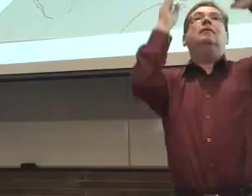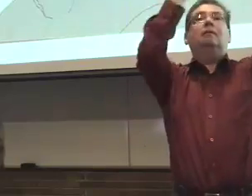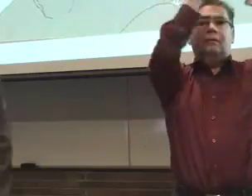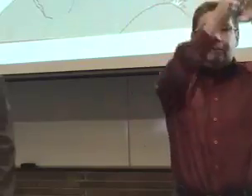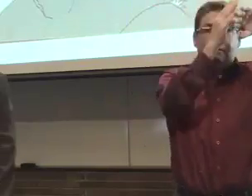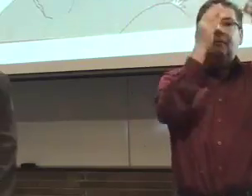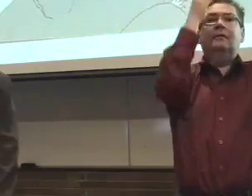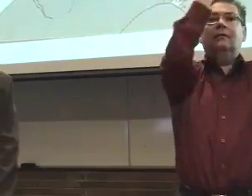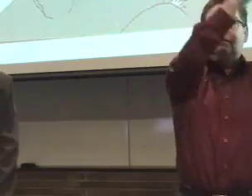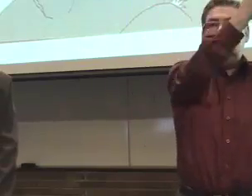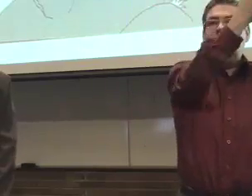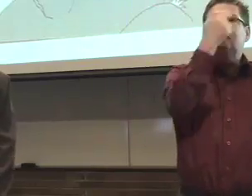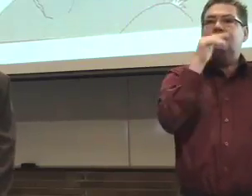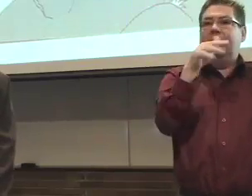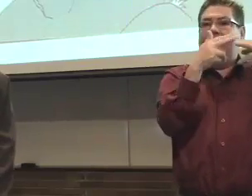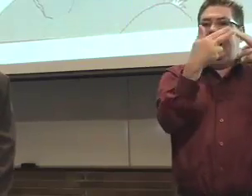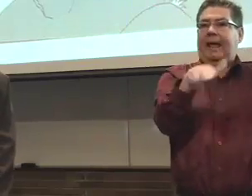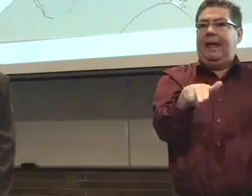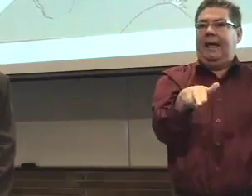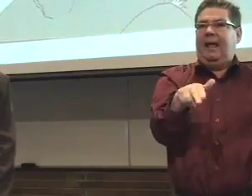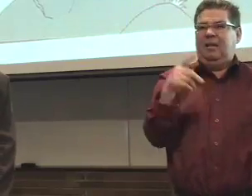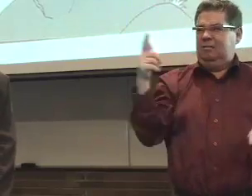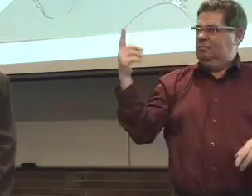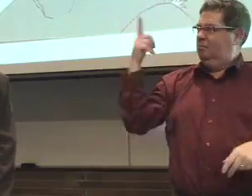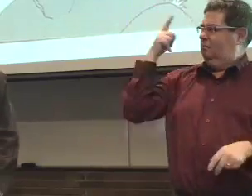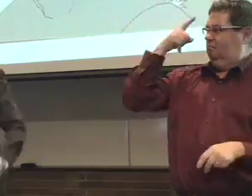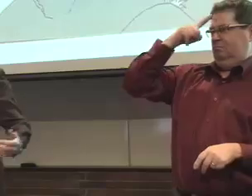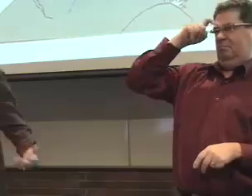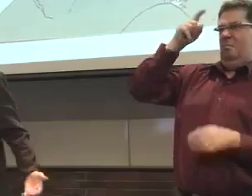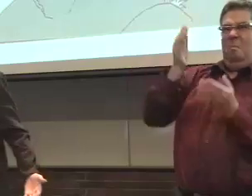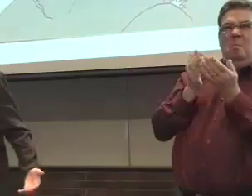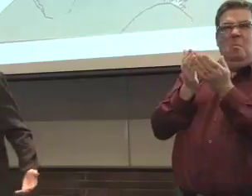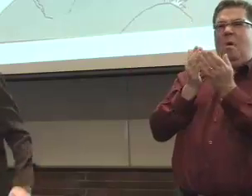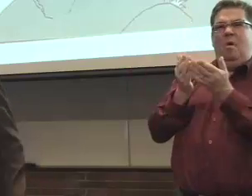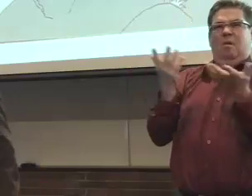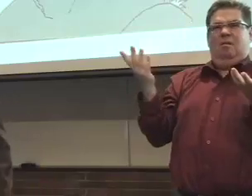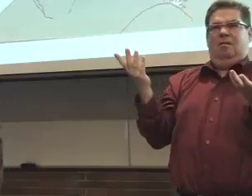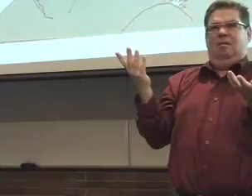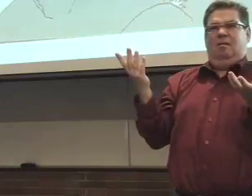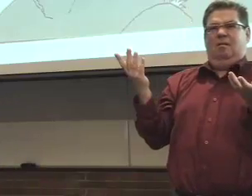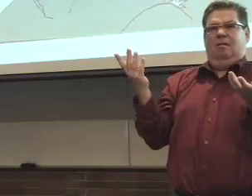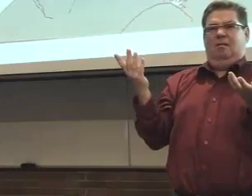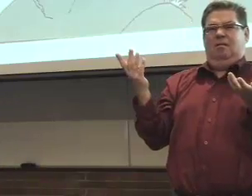right? Why would a fish want to be taking a boat upstream? Wouldn't be funny. Very funny.